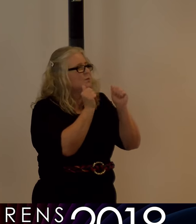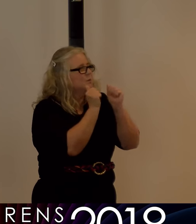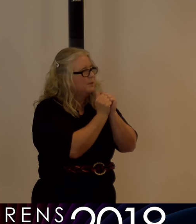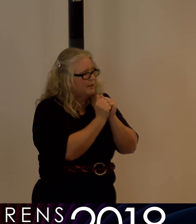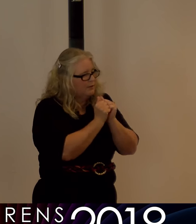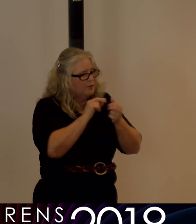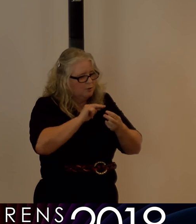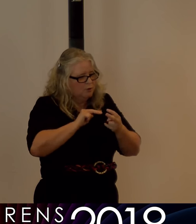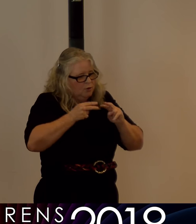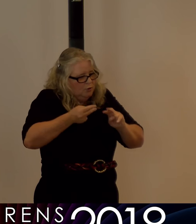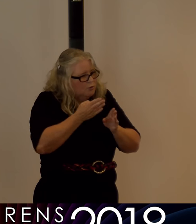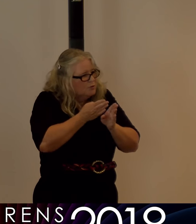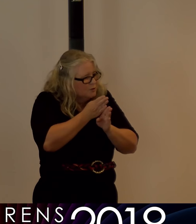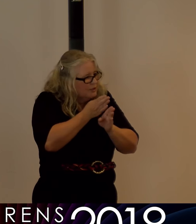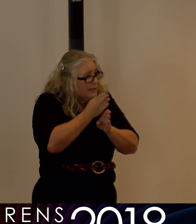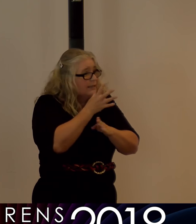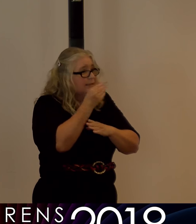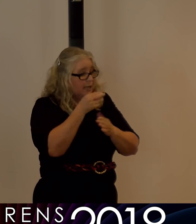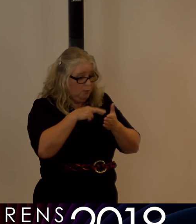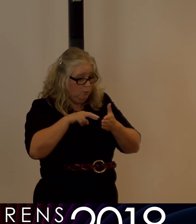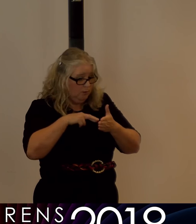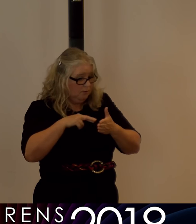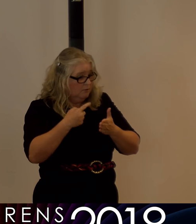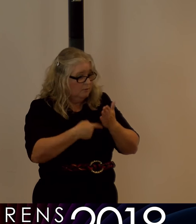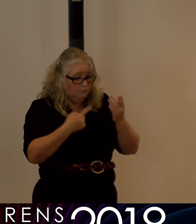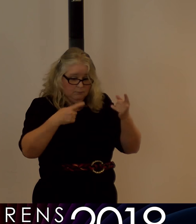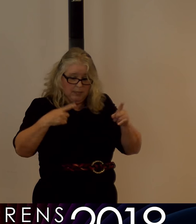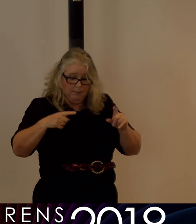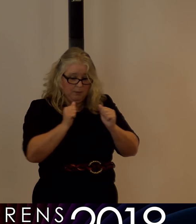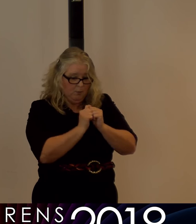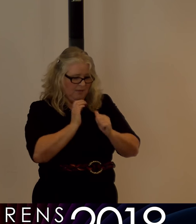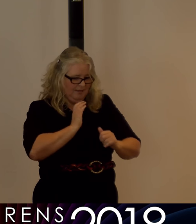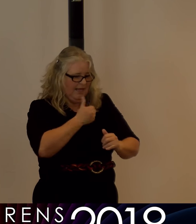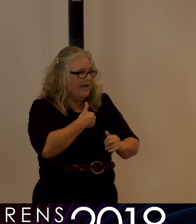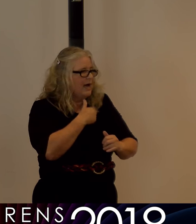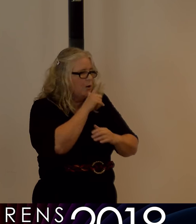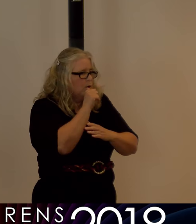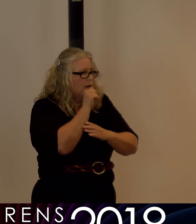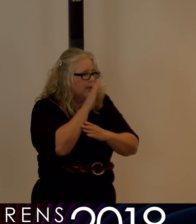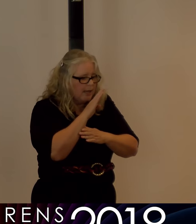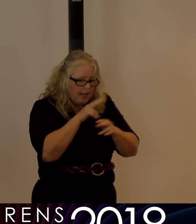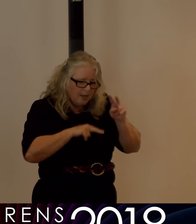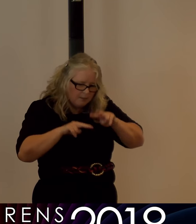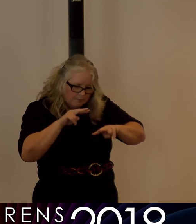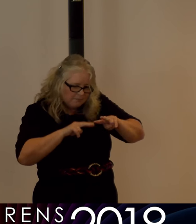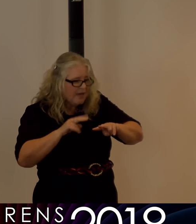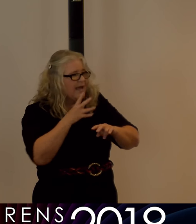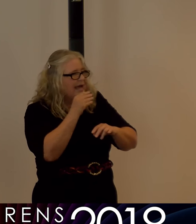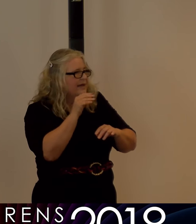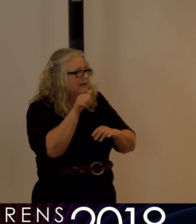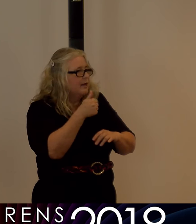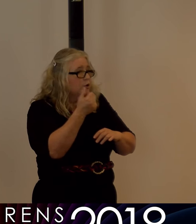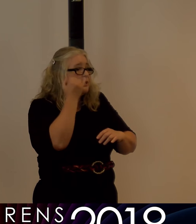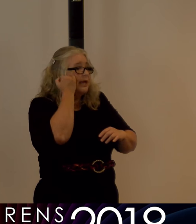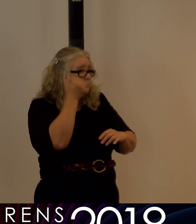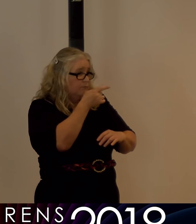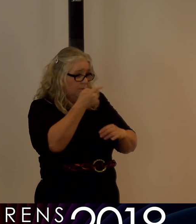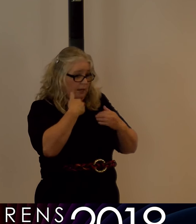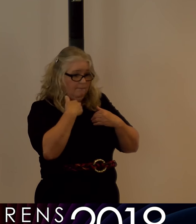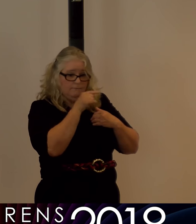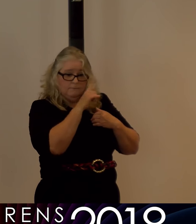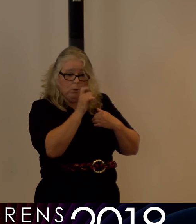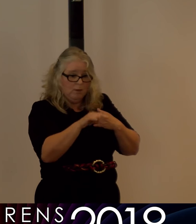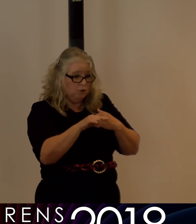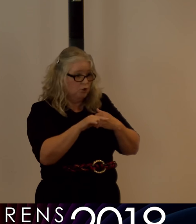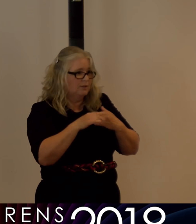on both in our laboratory and others. And as Susan said, please feel free to interrupt me. We have